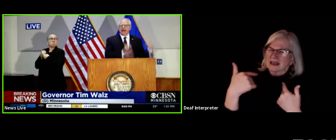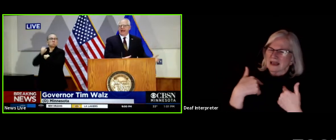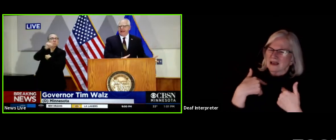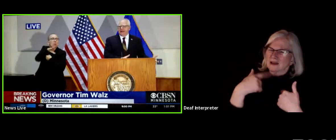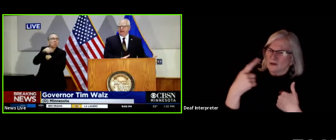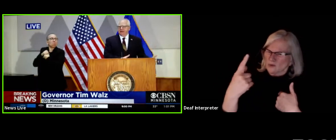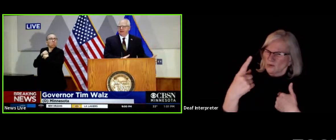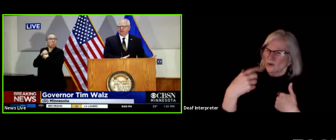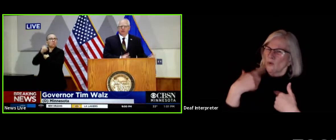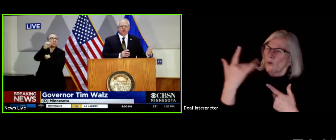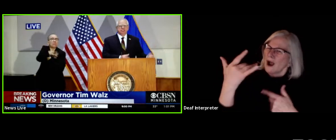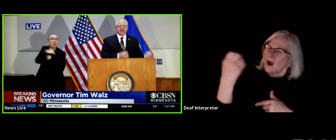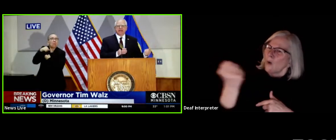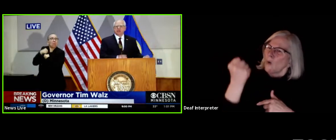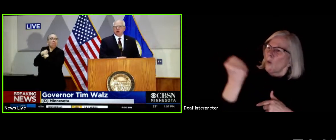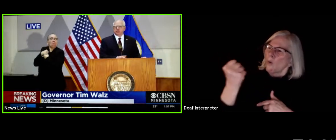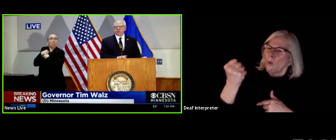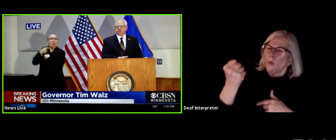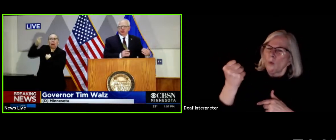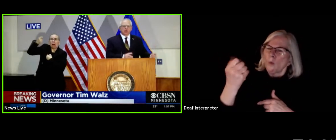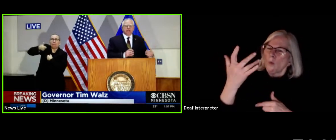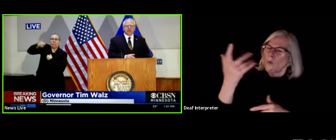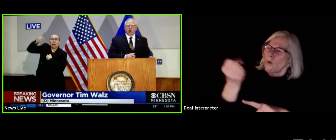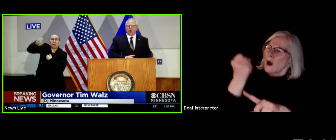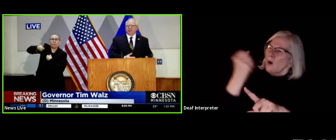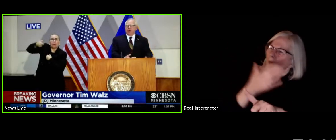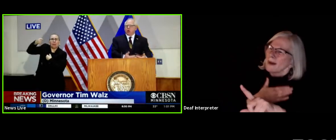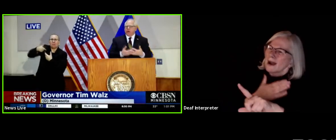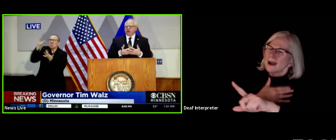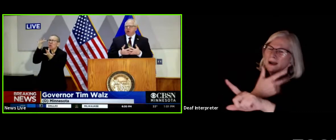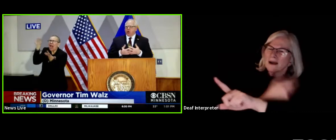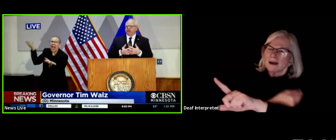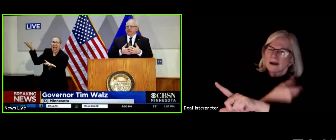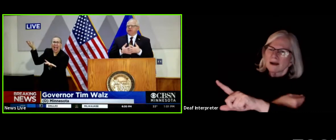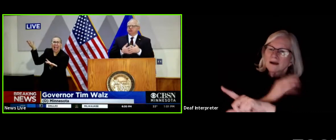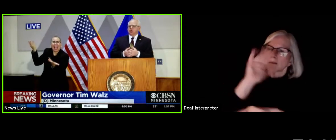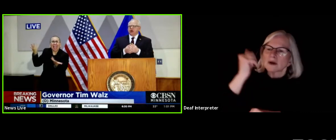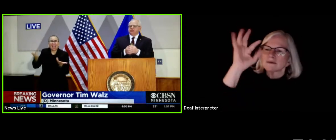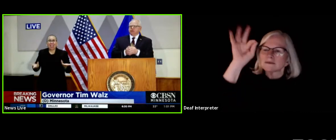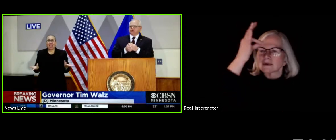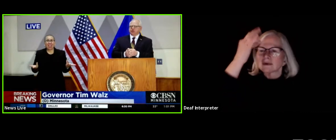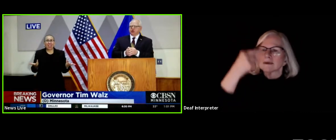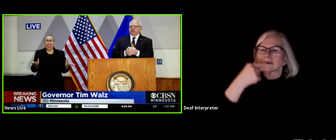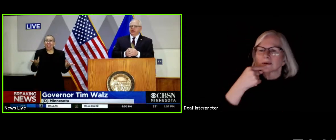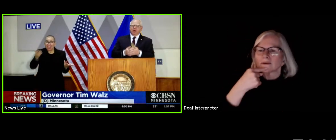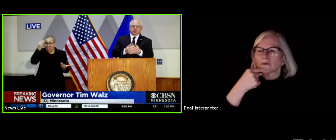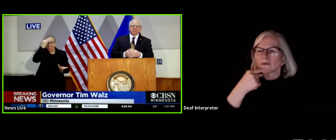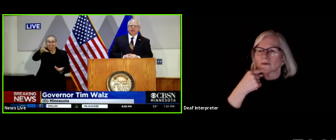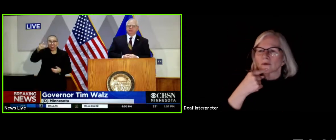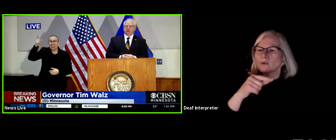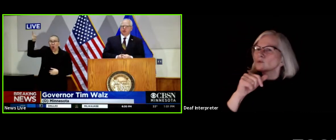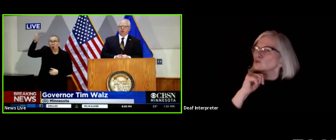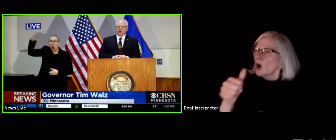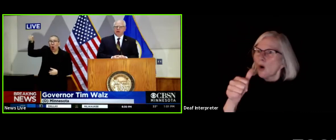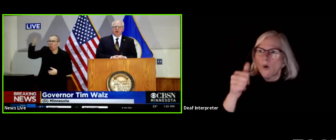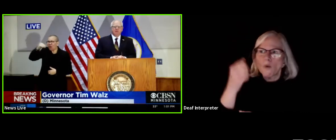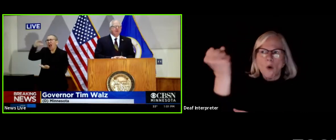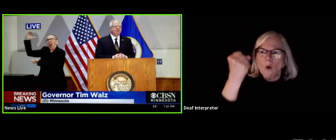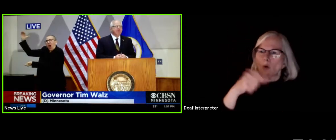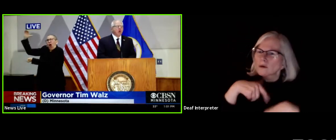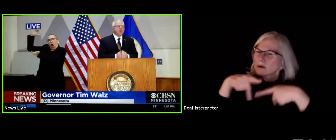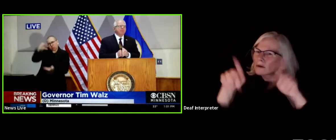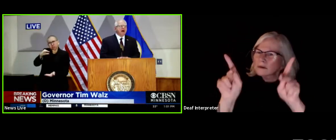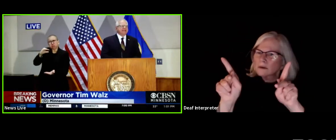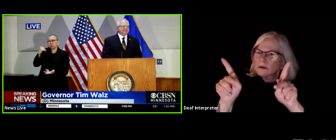not plan for your second doses. You don't need to hold them. We are holding them in a storehouse in reserve, and we'll send them to you.